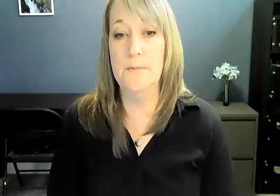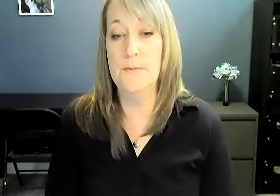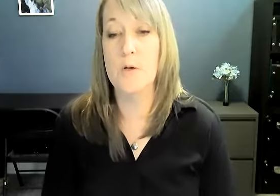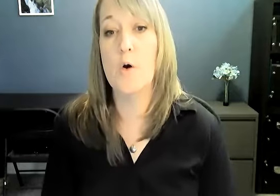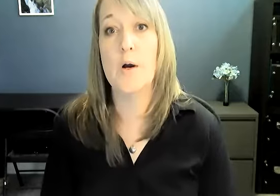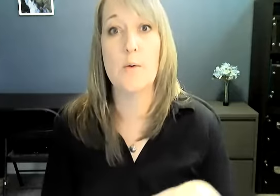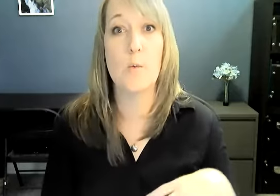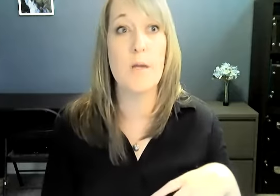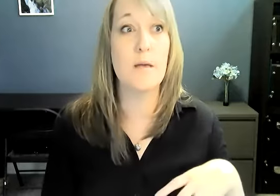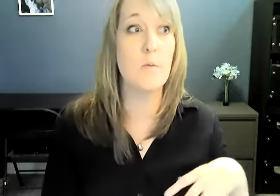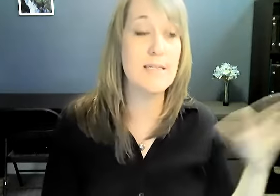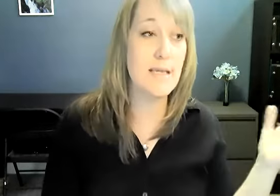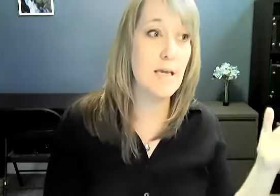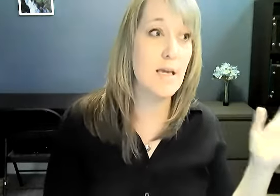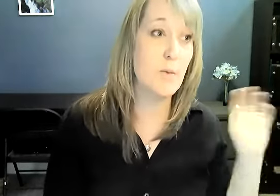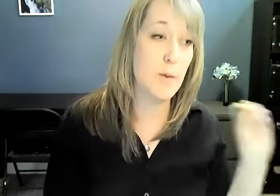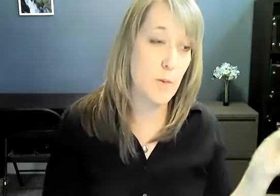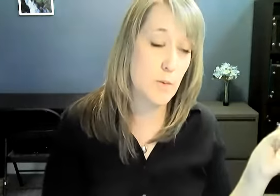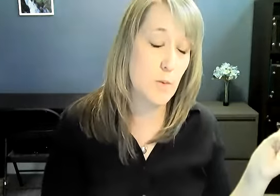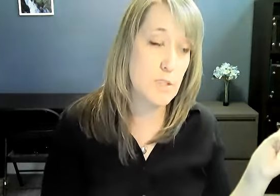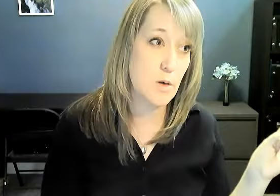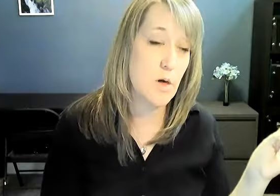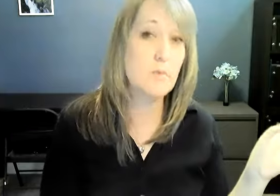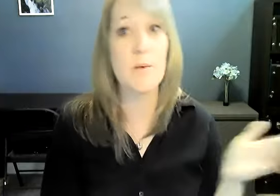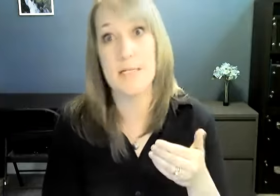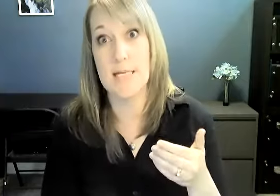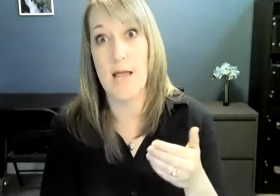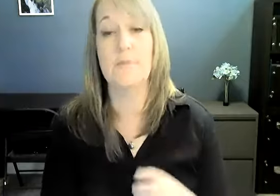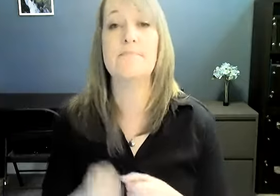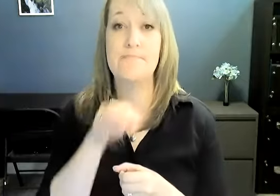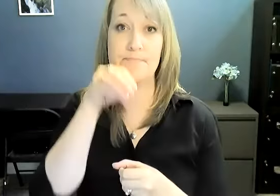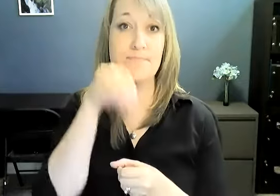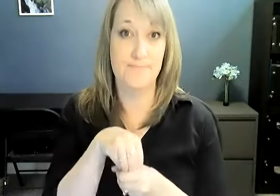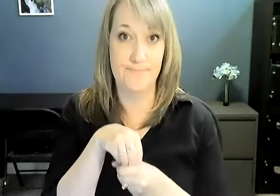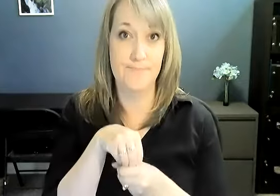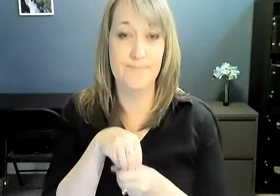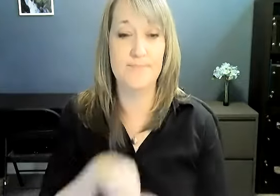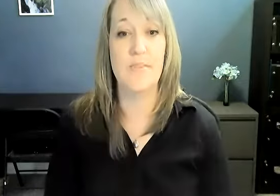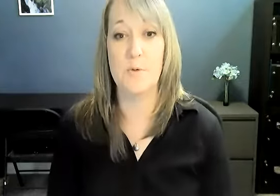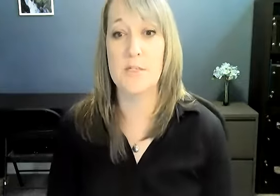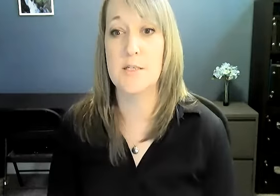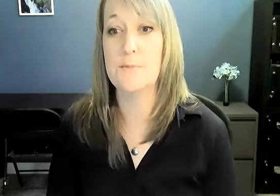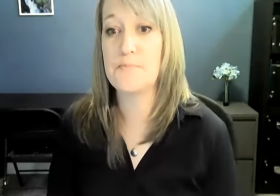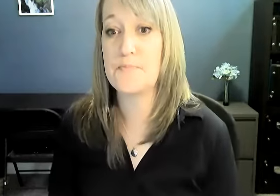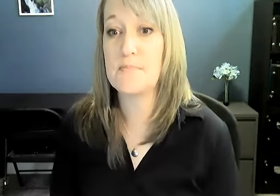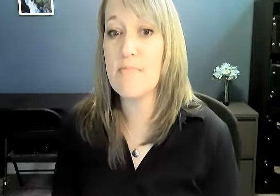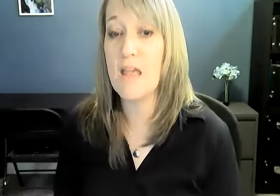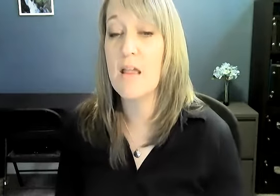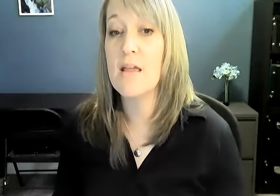In. Or we went skiing and we were so cold, we went inside. That works too.